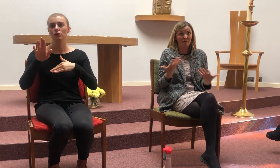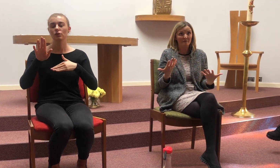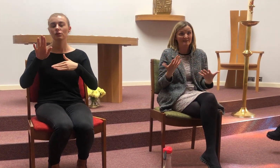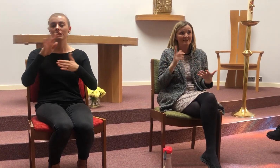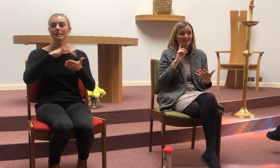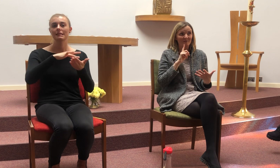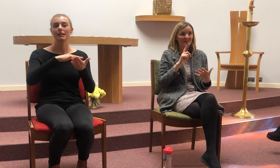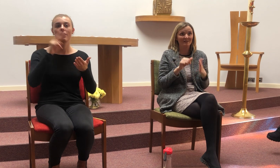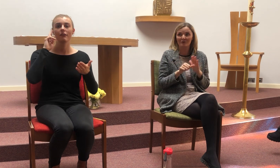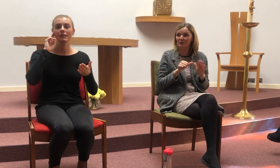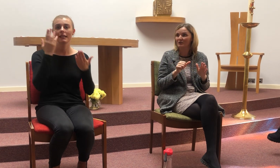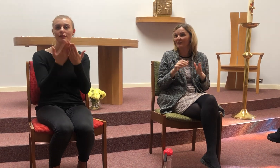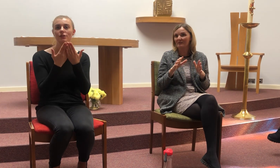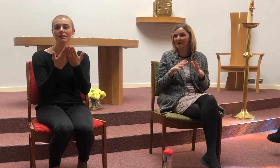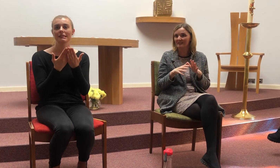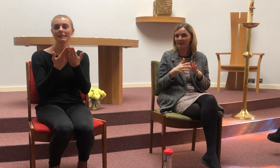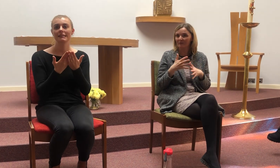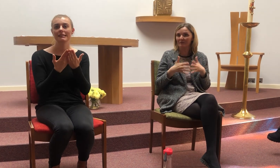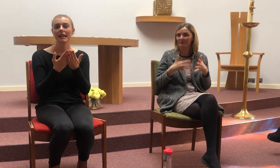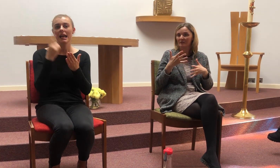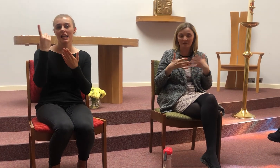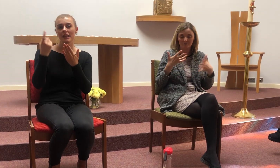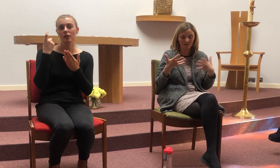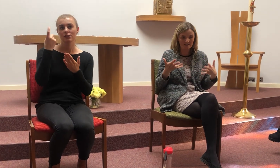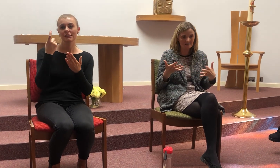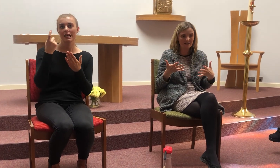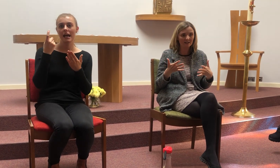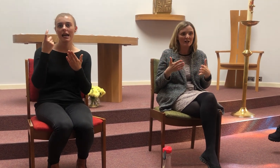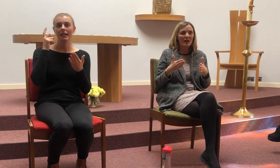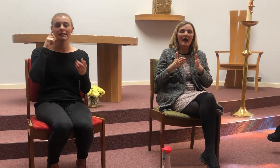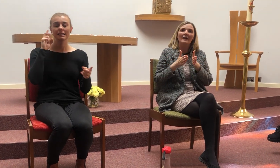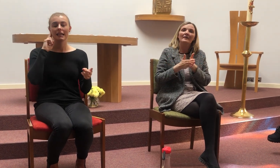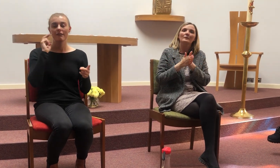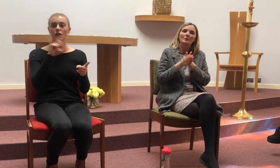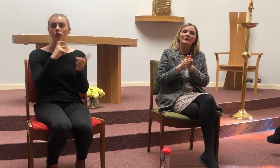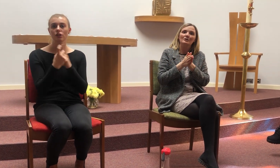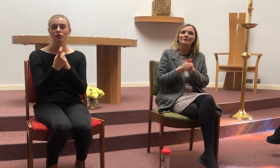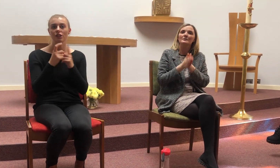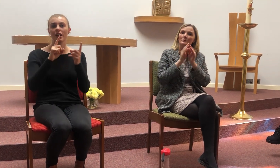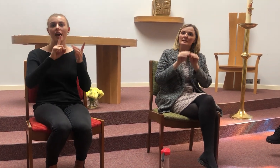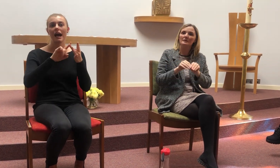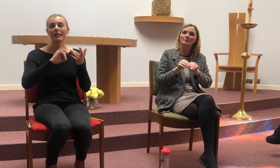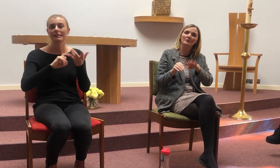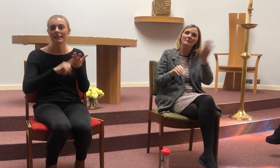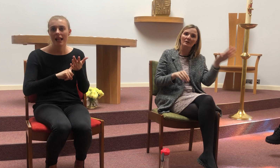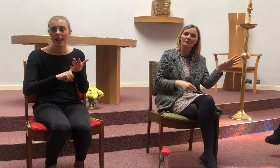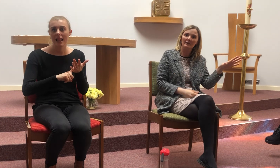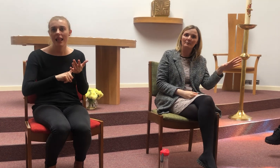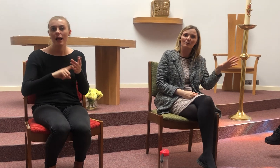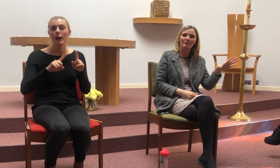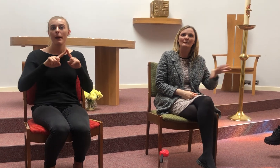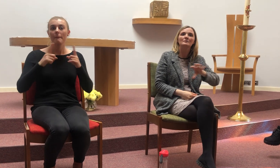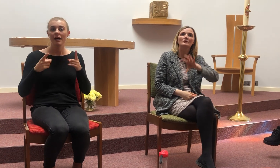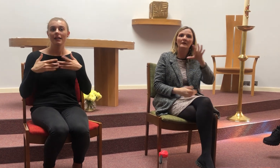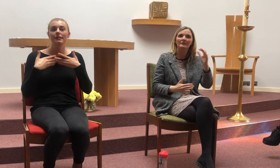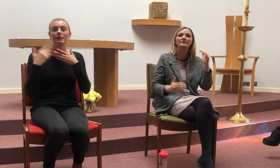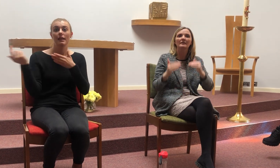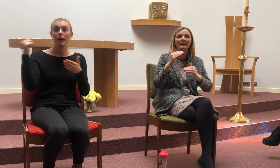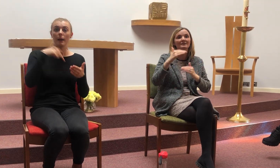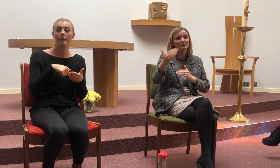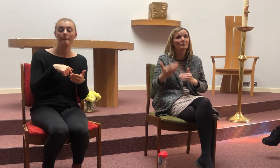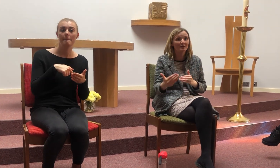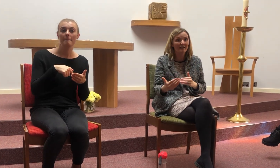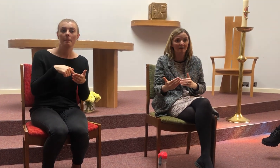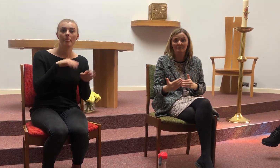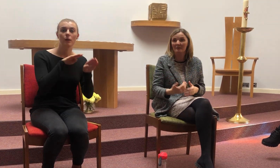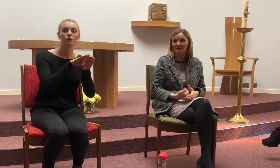deaf, obviously, so they've got deaf culture, they've got deaf, you know, they've got ISL. And then what we can do is we can put them on a training programme so that they